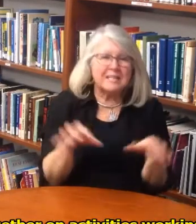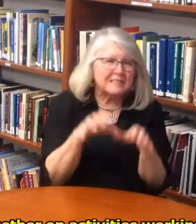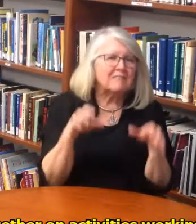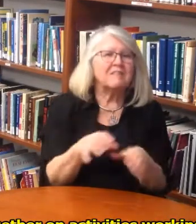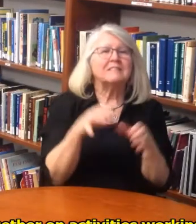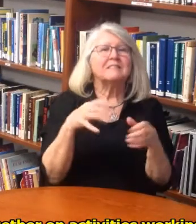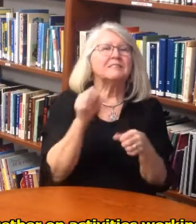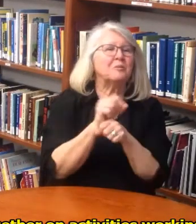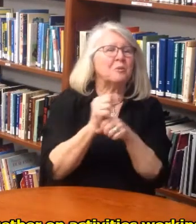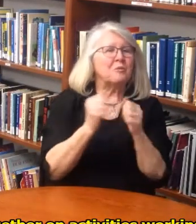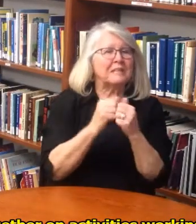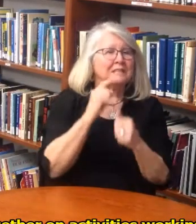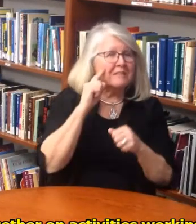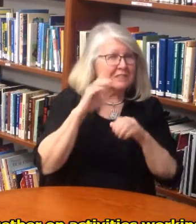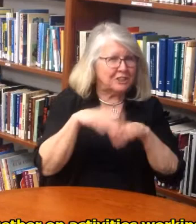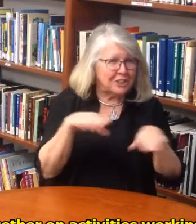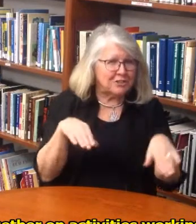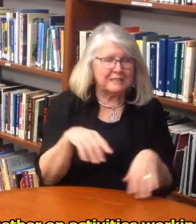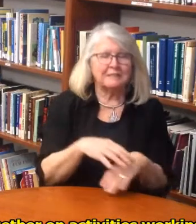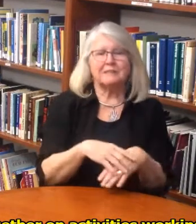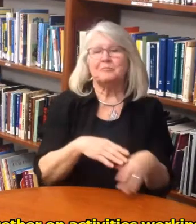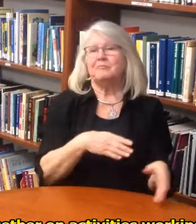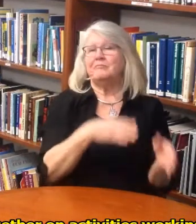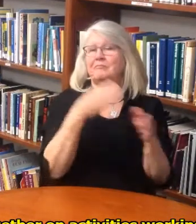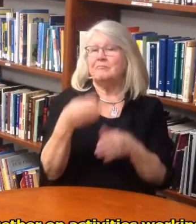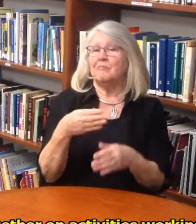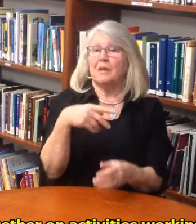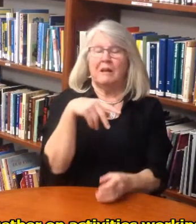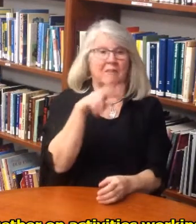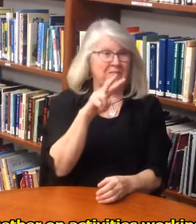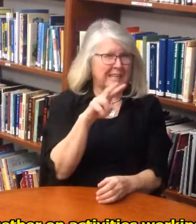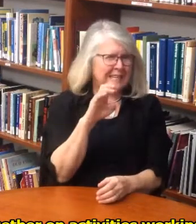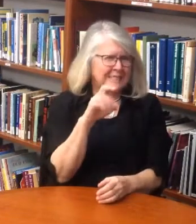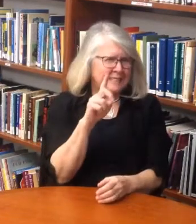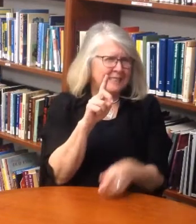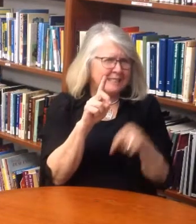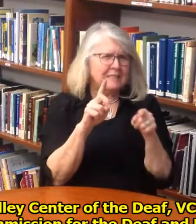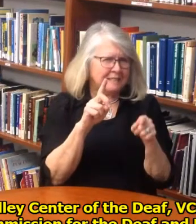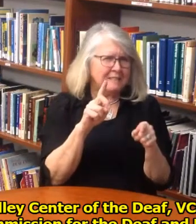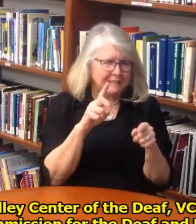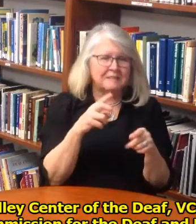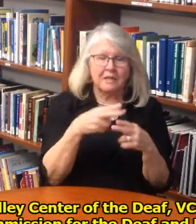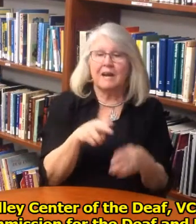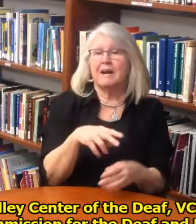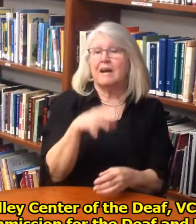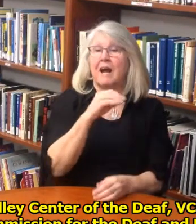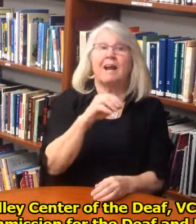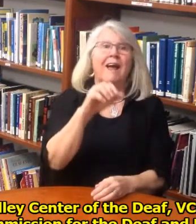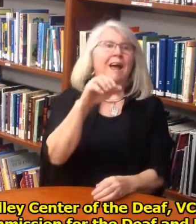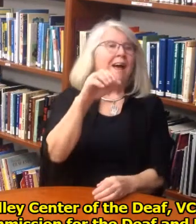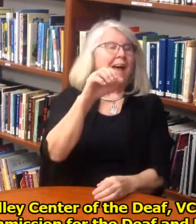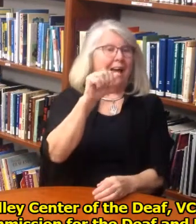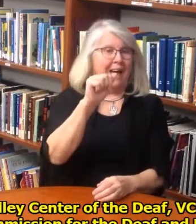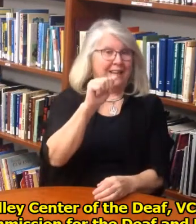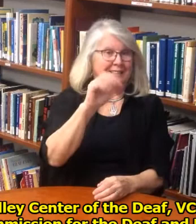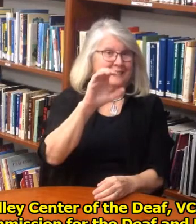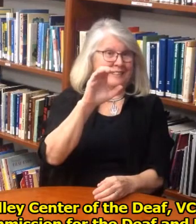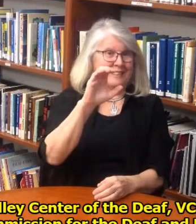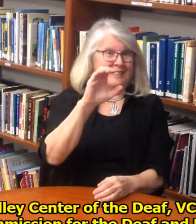work together on activities working with deaf children. There's also Valley Center of the Deaf, VCD,